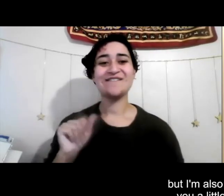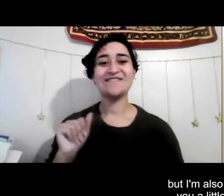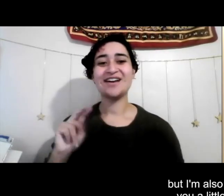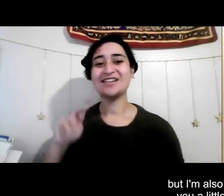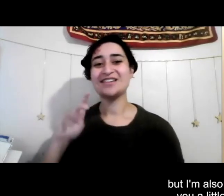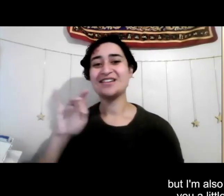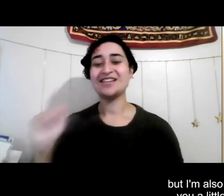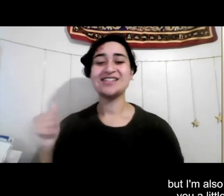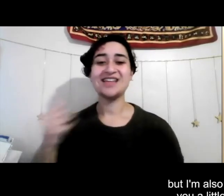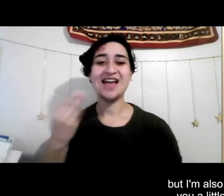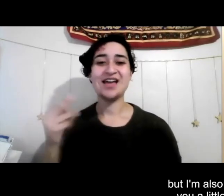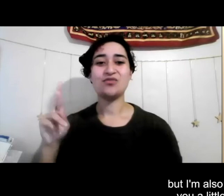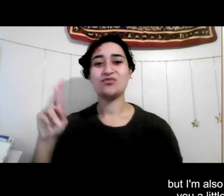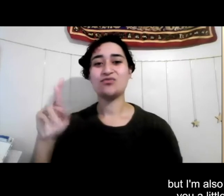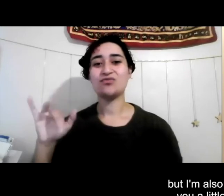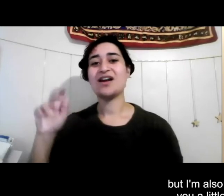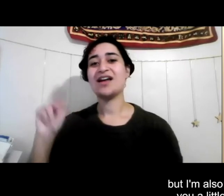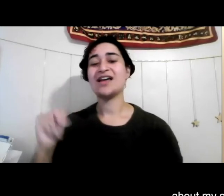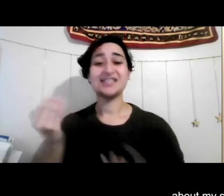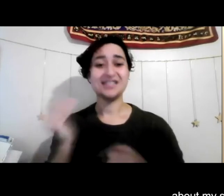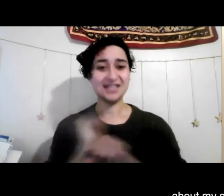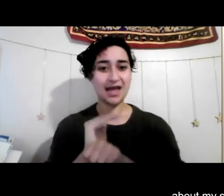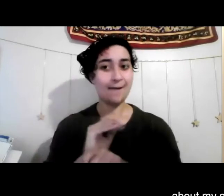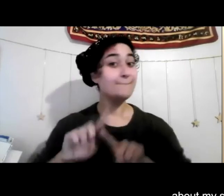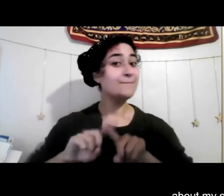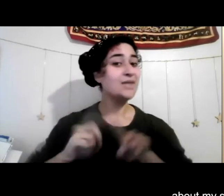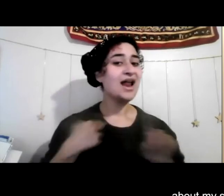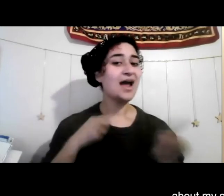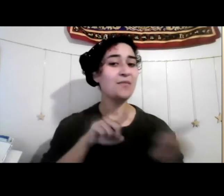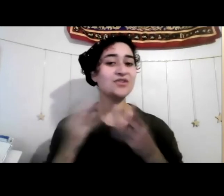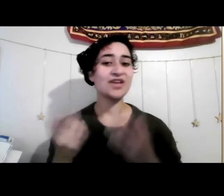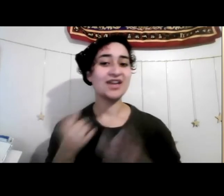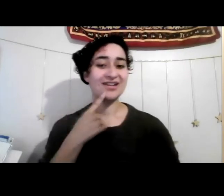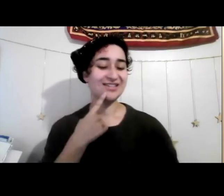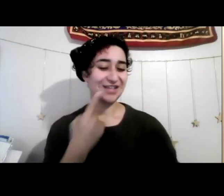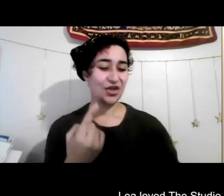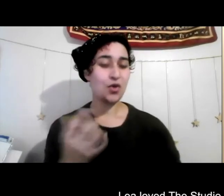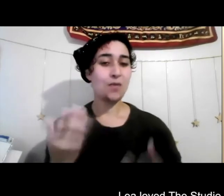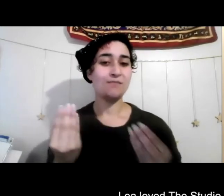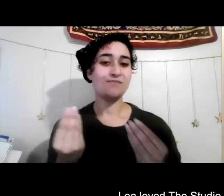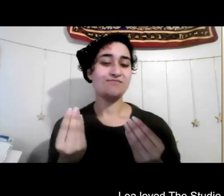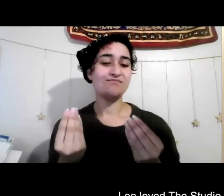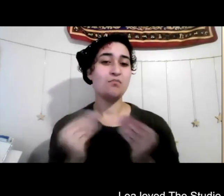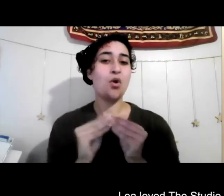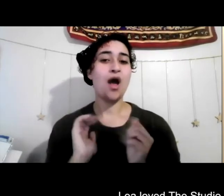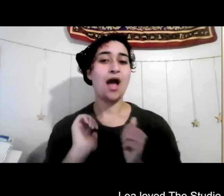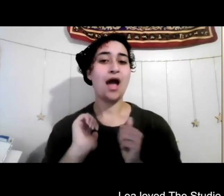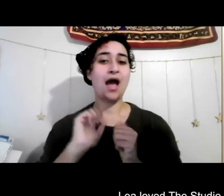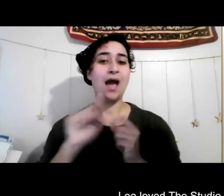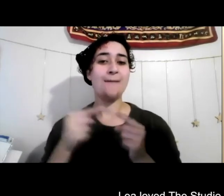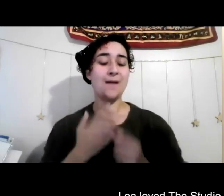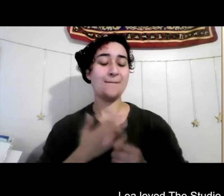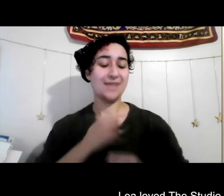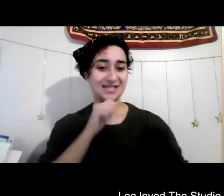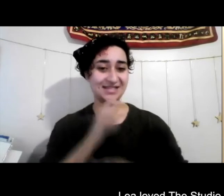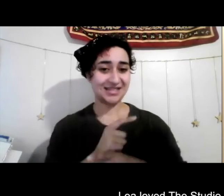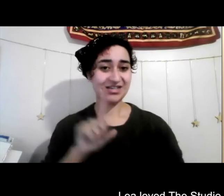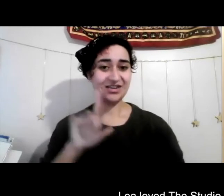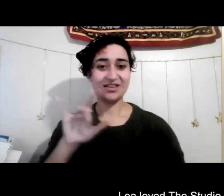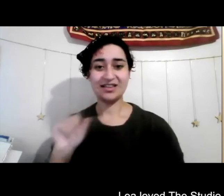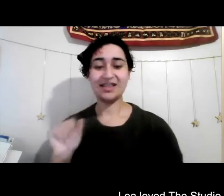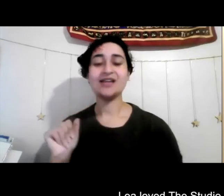tonight. But I'm also here to tell you a little bit more about my sister, Leah. Leah loved the Studio